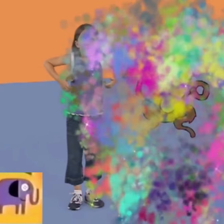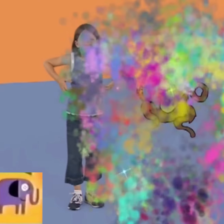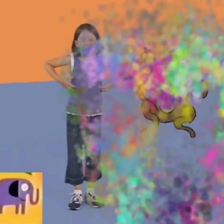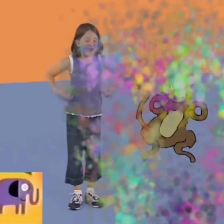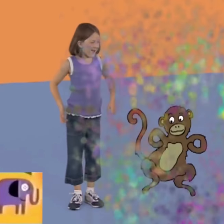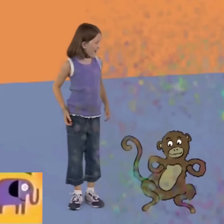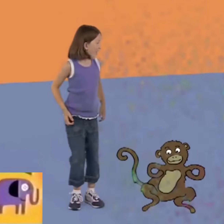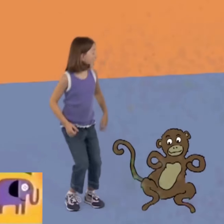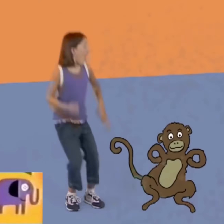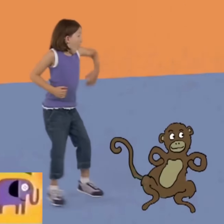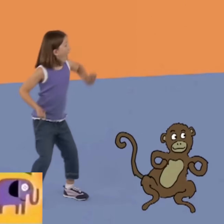I'm a monkey.